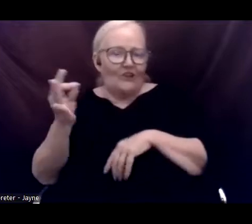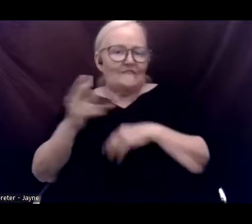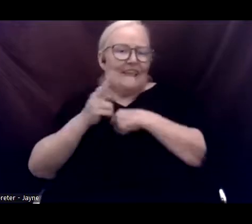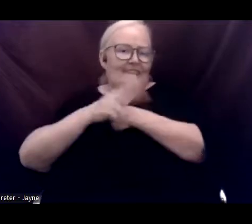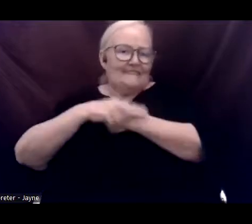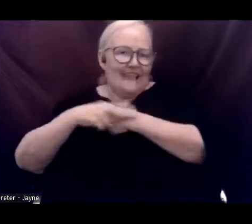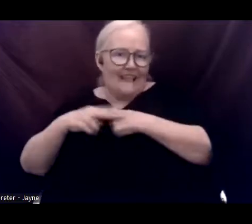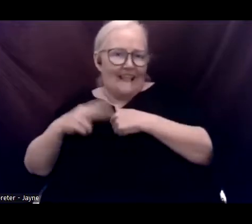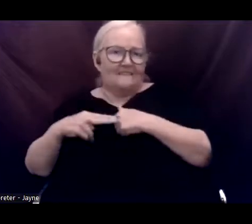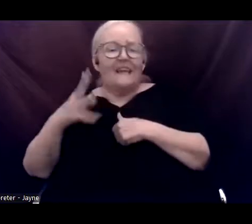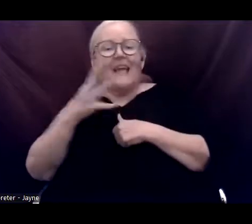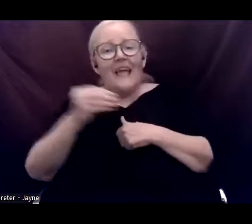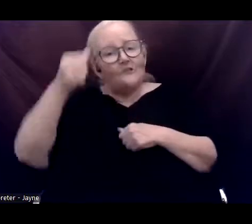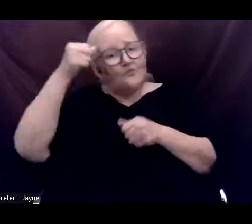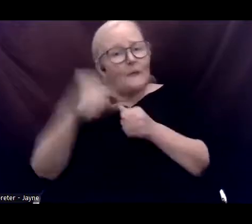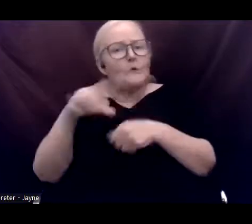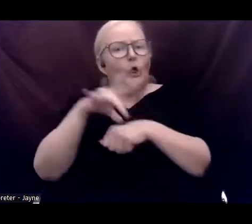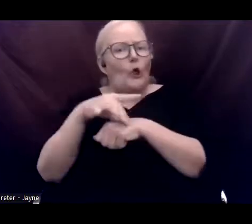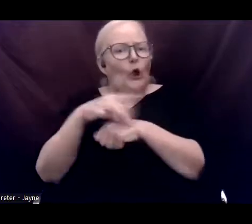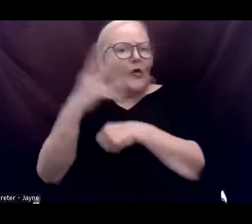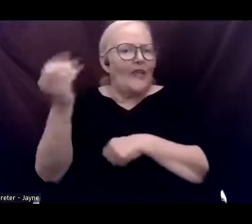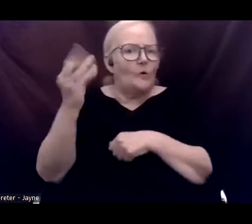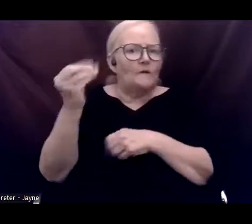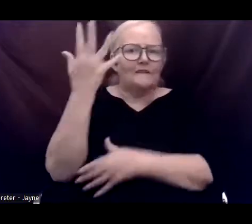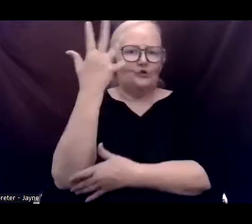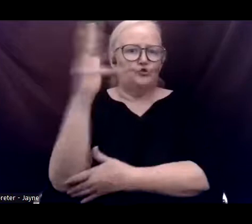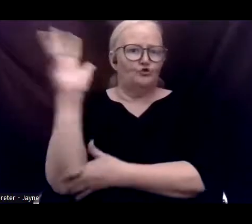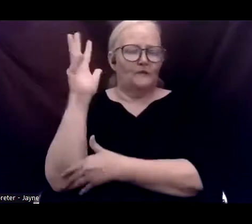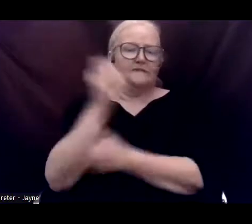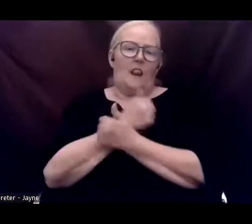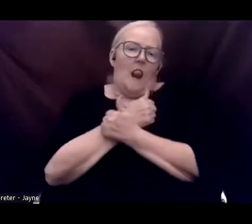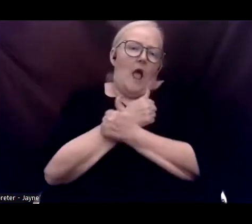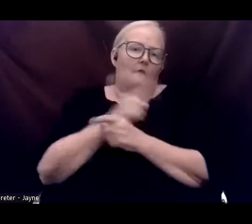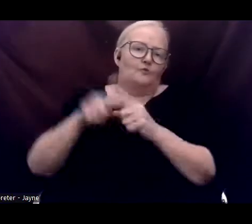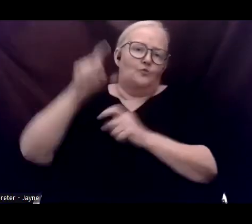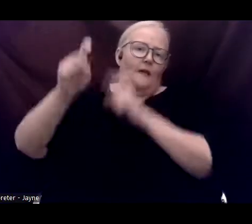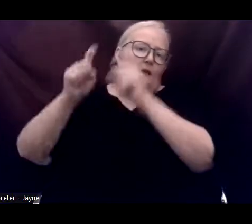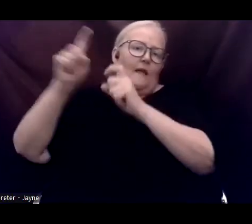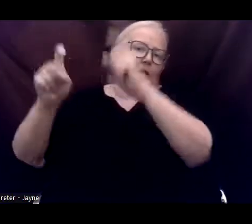earth outside. Trees seem to like it when you place things upon them.